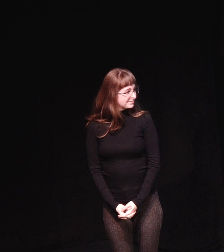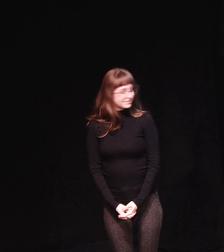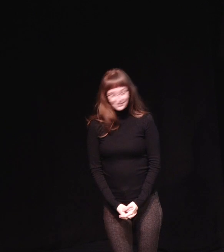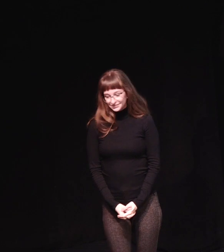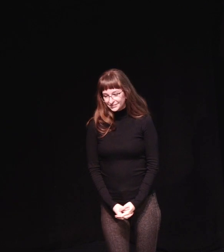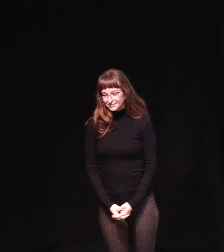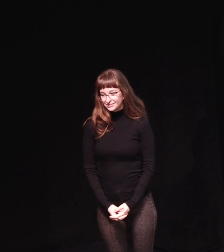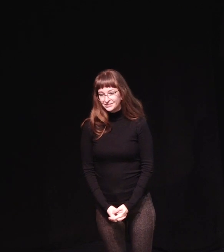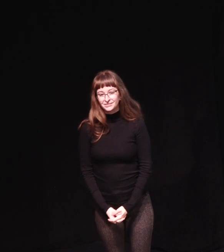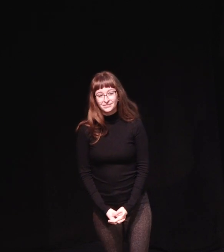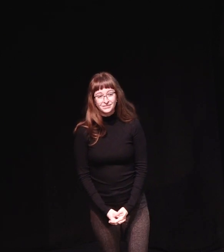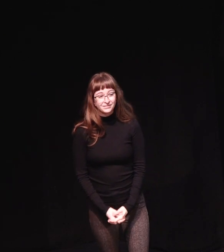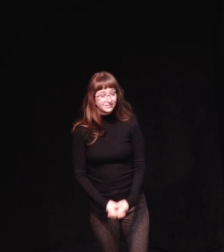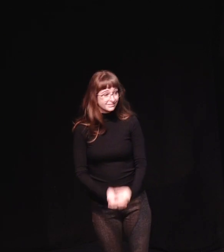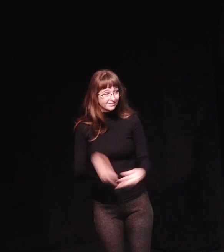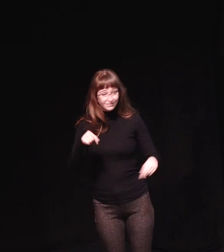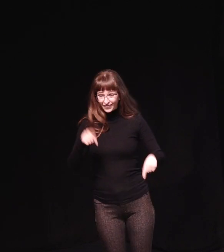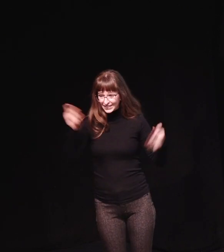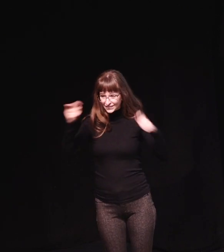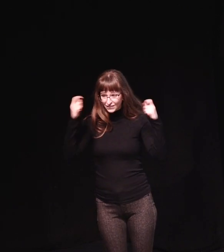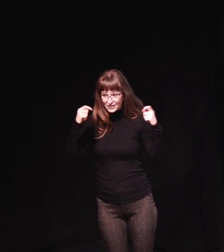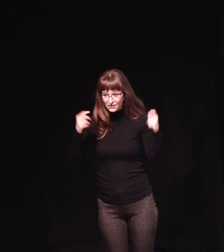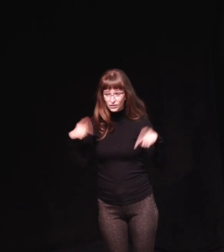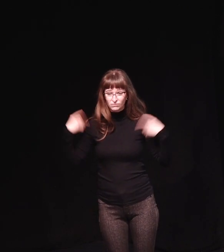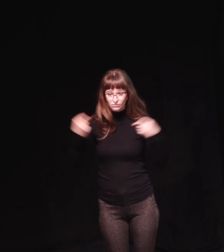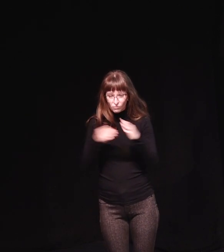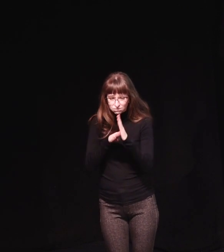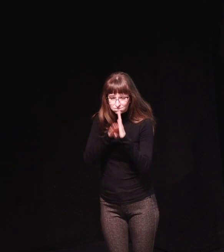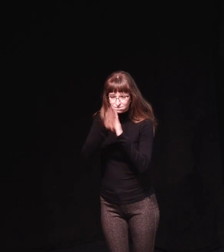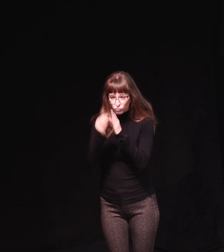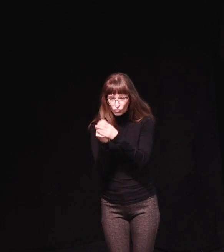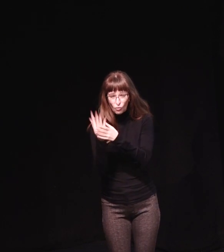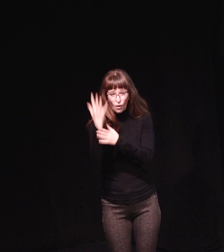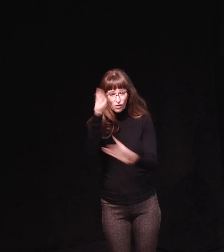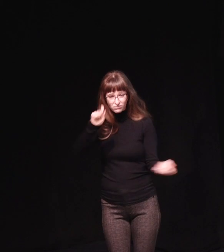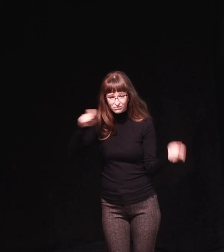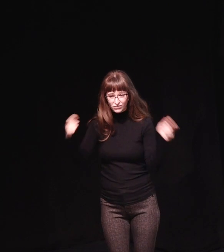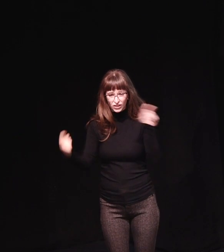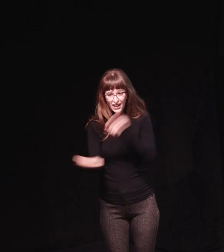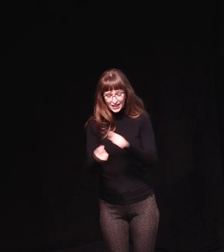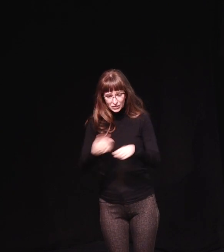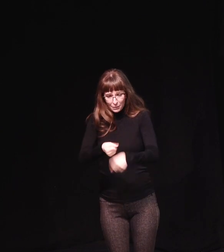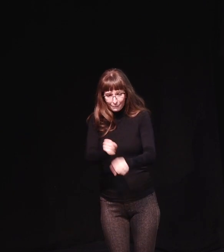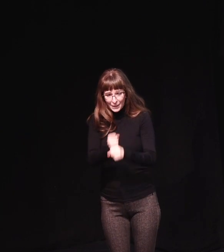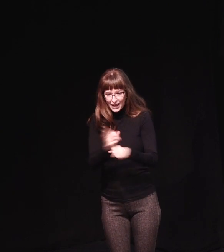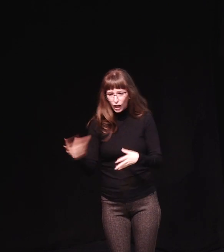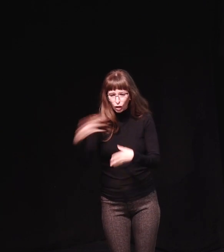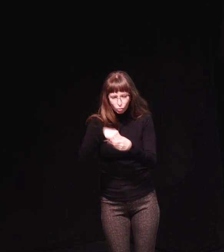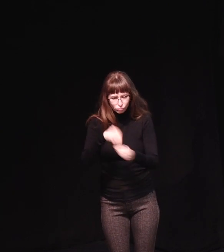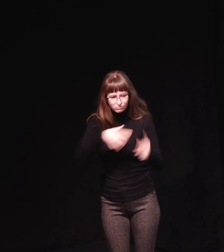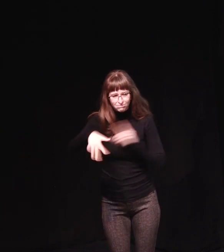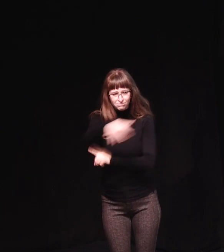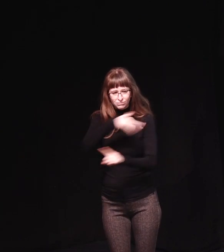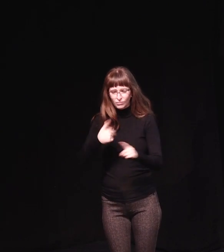To experience its growth and evolution, creating a truly inclusive environment dedicated to celebrating the